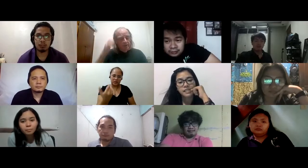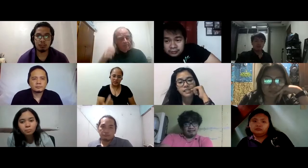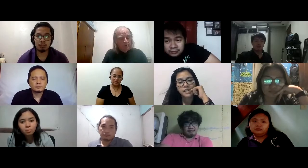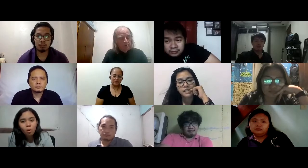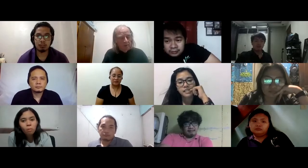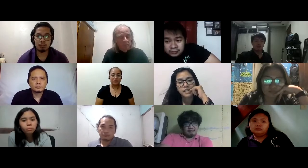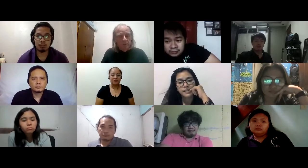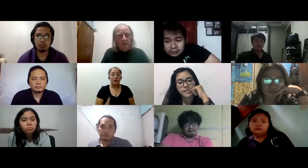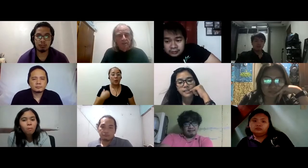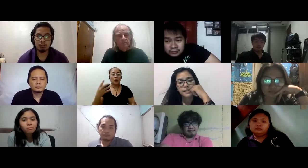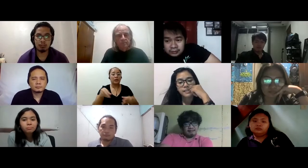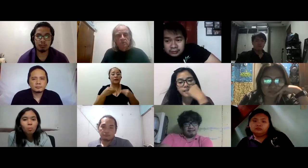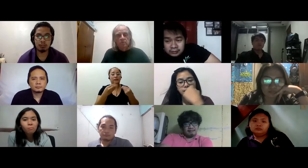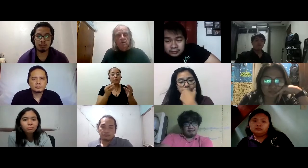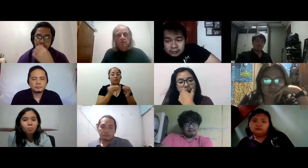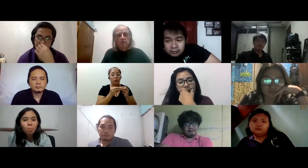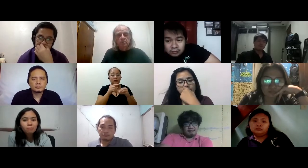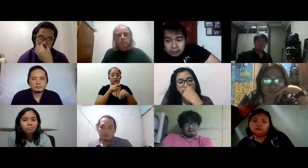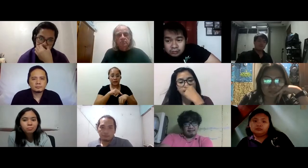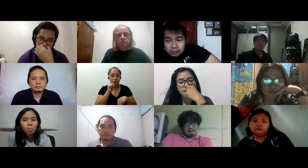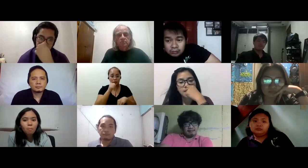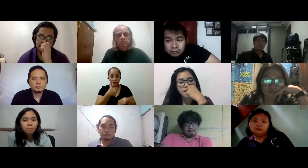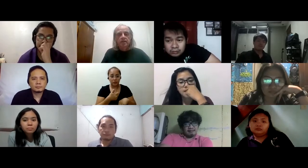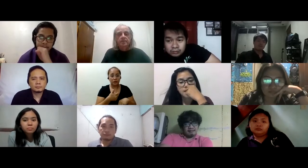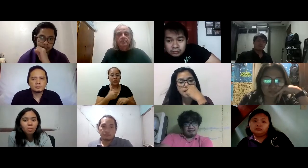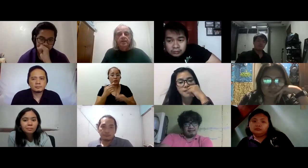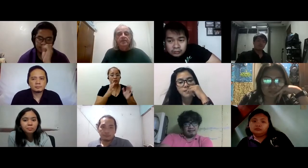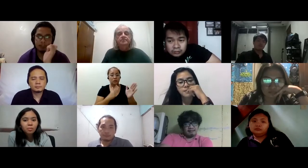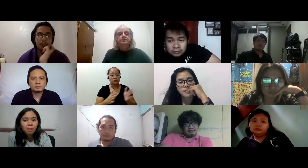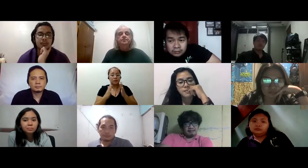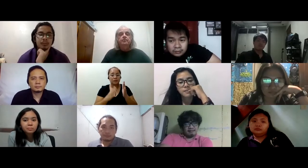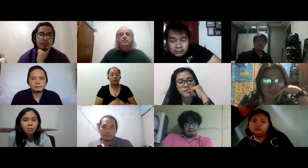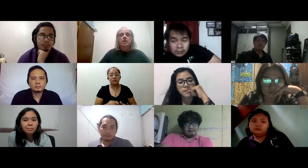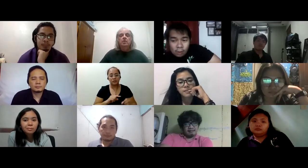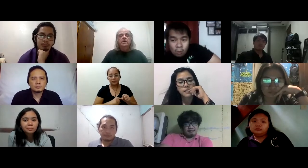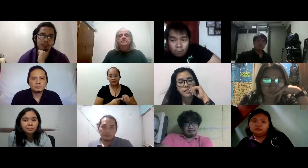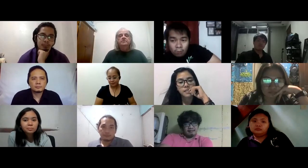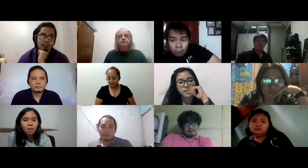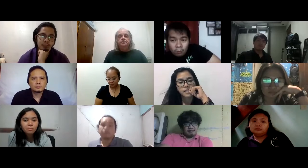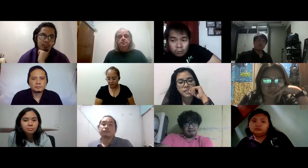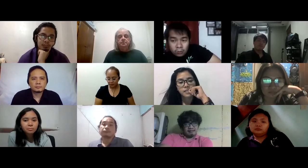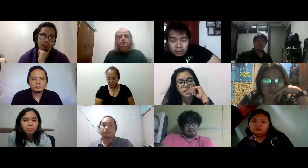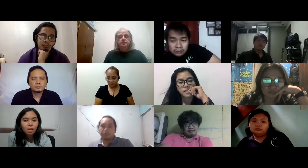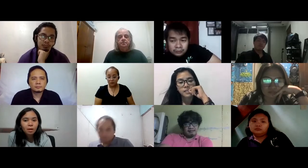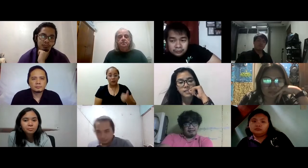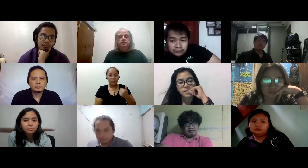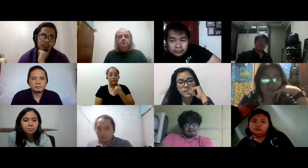I will give you more time tomorrow to prepare at the beginning, okay?